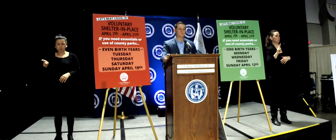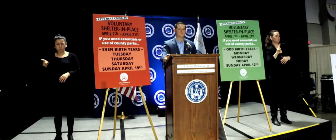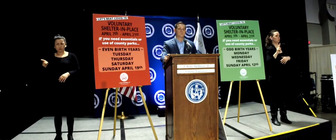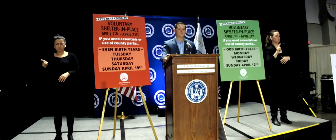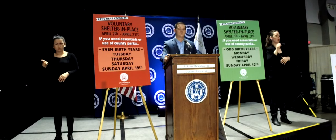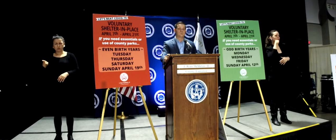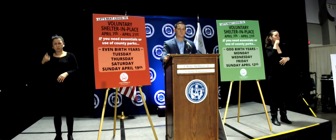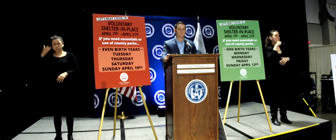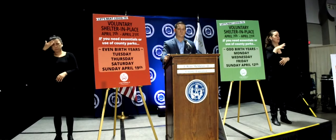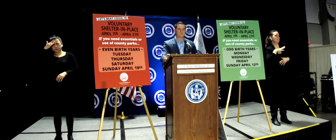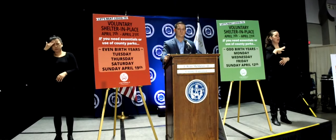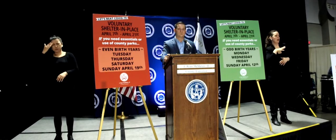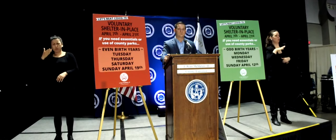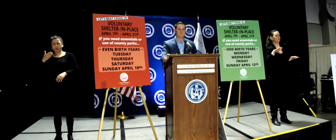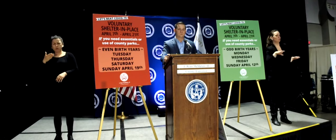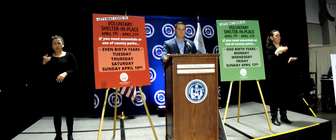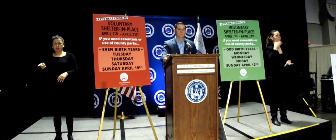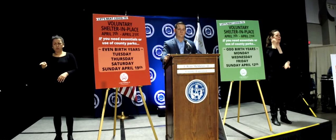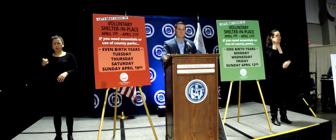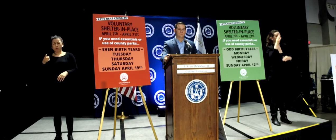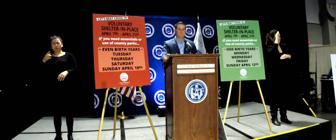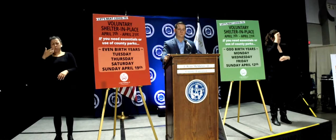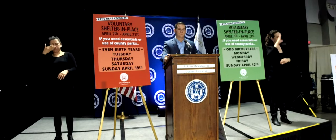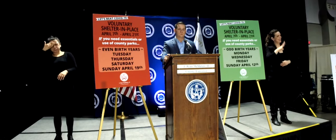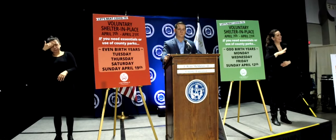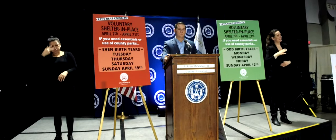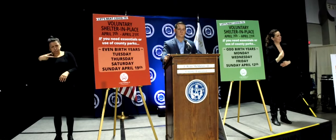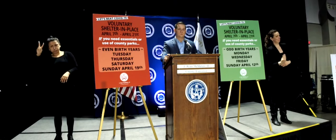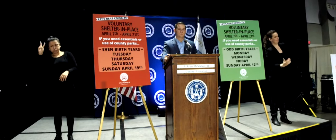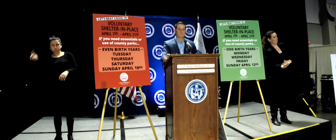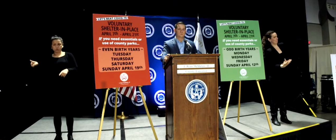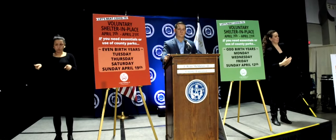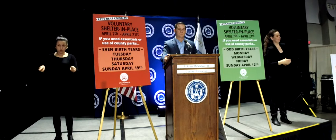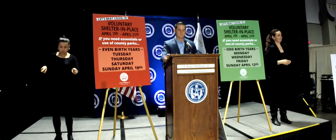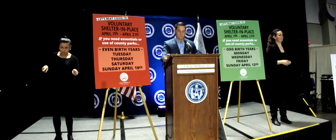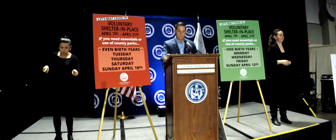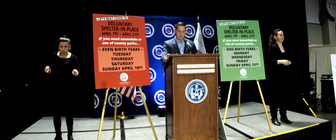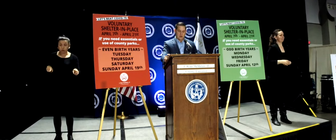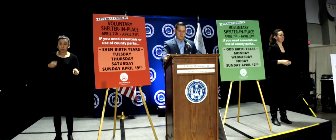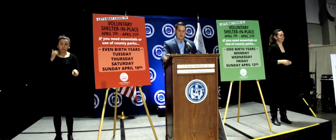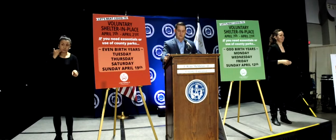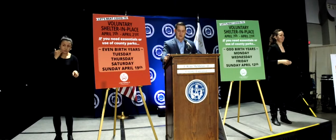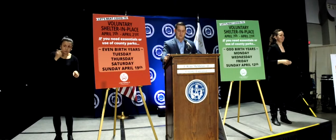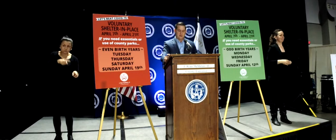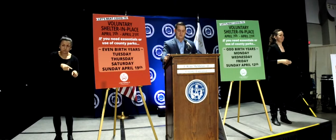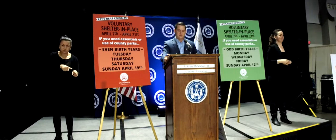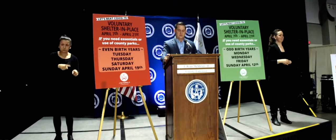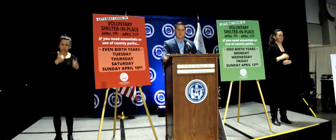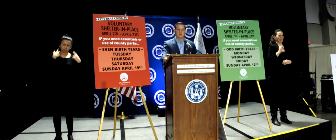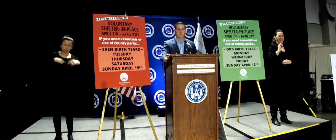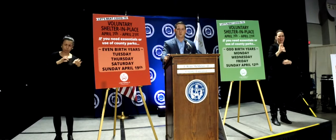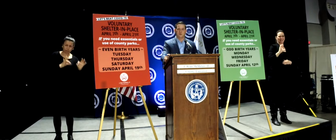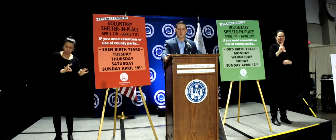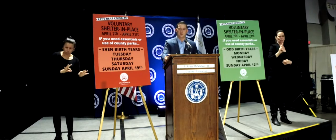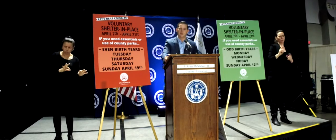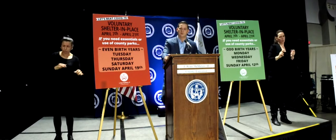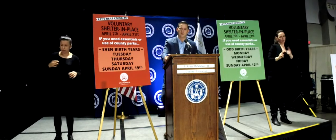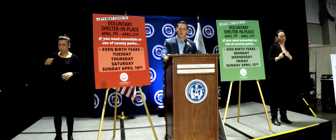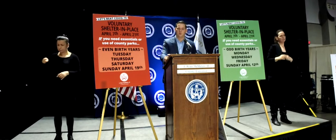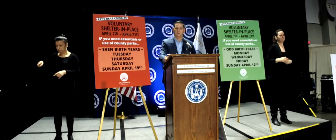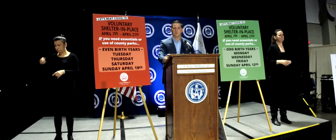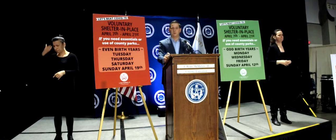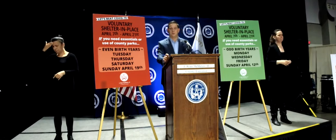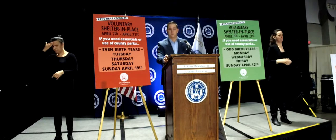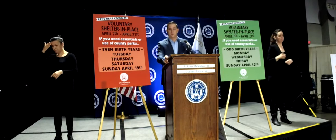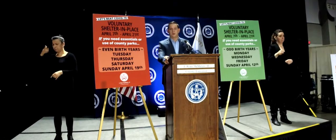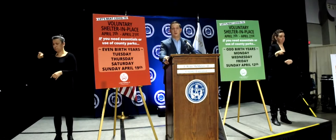Nobody discharged of those ICU changes? They discharged or just moved to regular care? Andrew, I would have to, that's such a moving target. I know